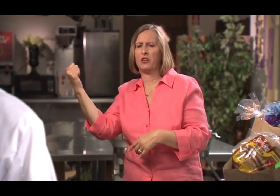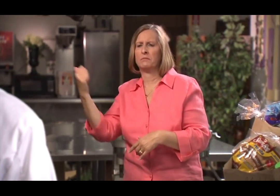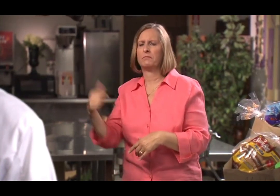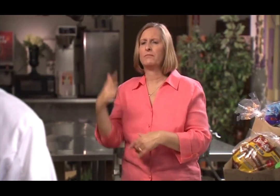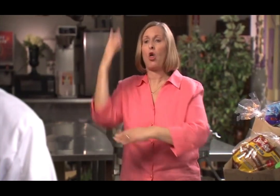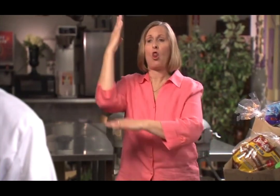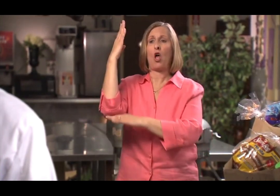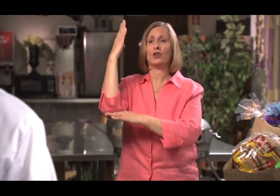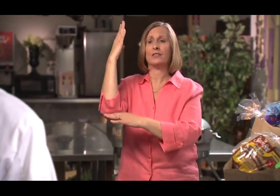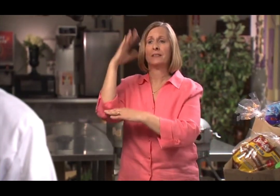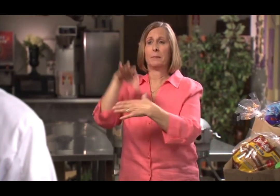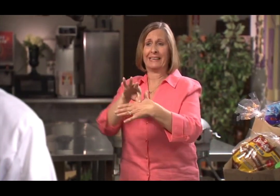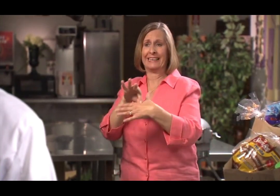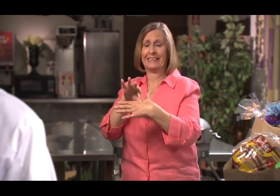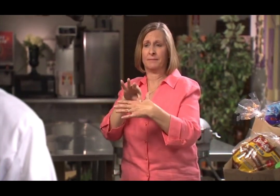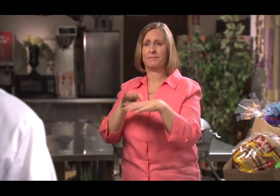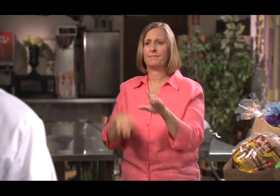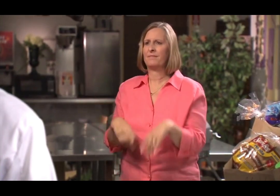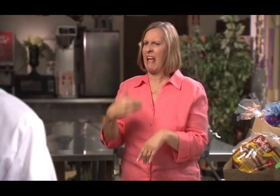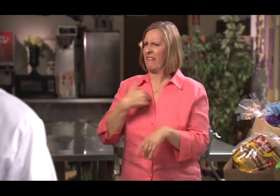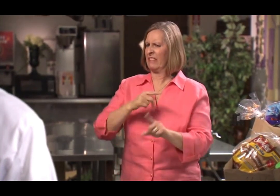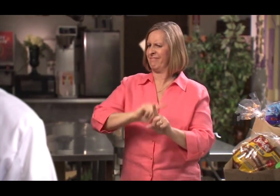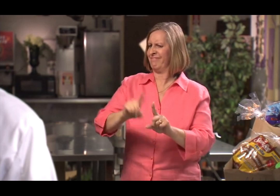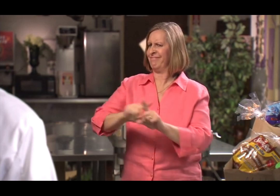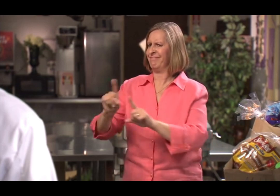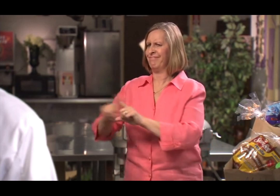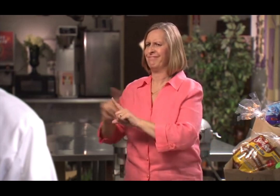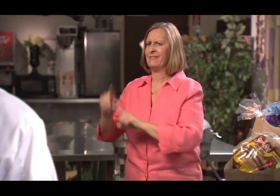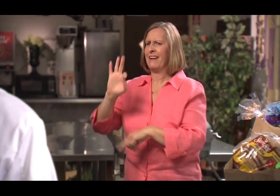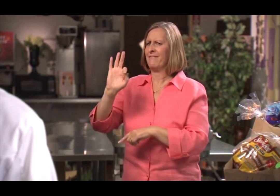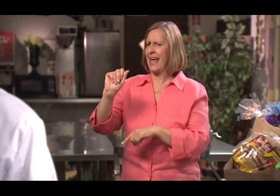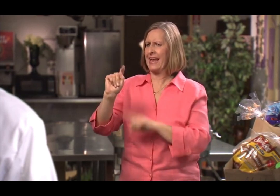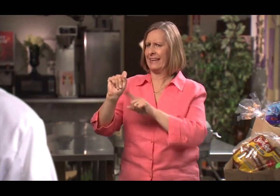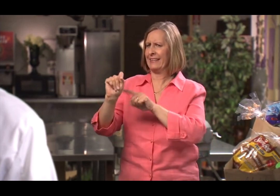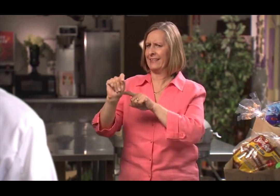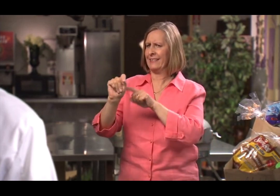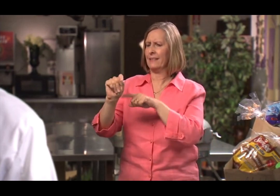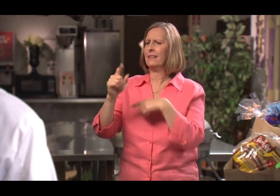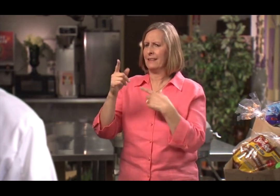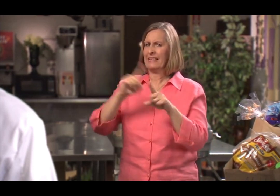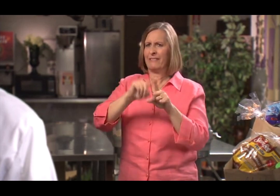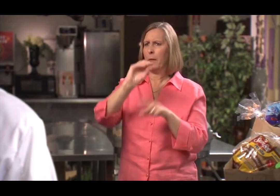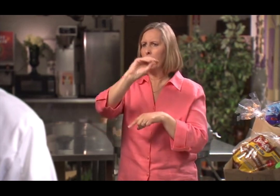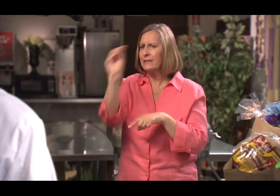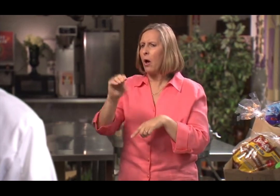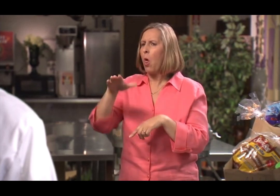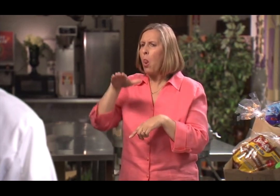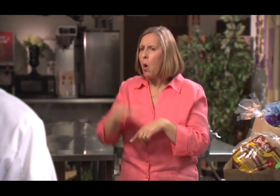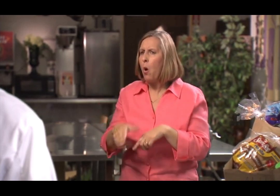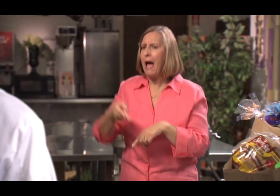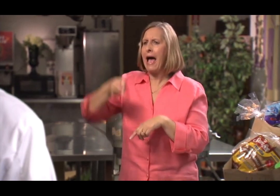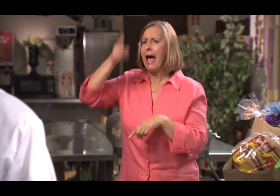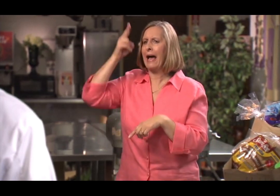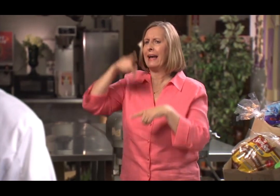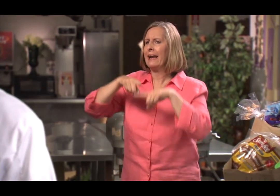instance? Lunch meats have fat percentages ranging from low to high, depending on the type of meat or